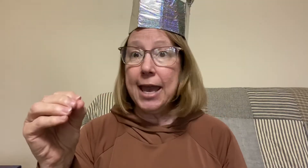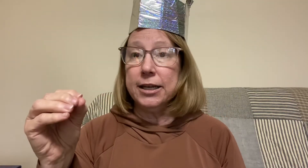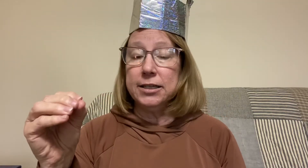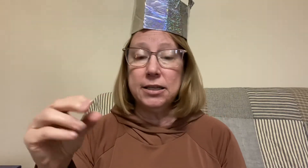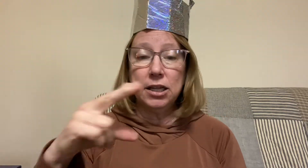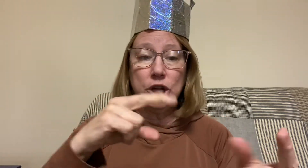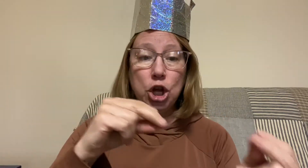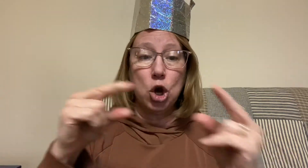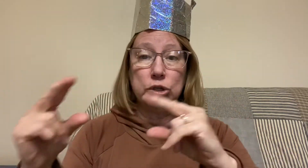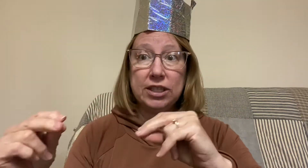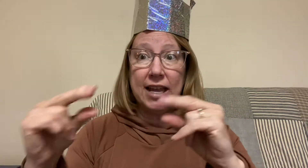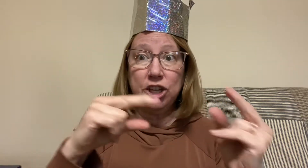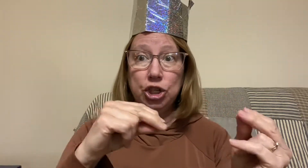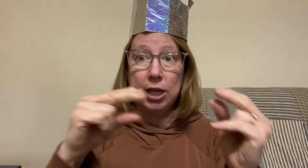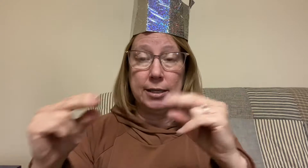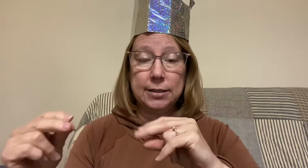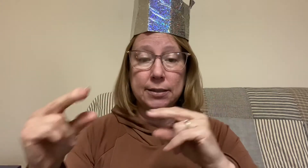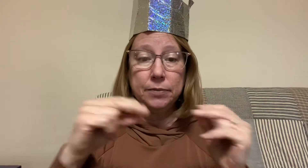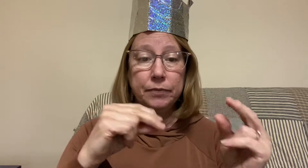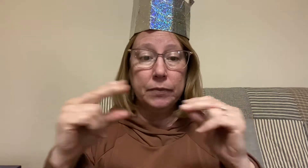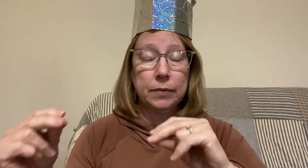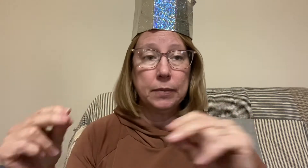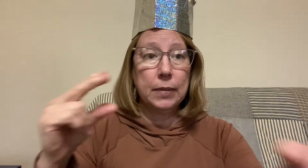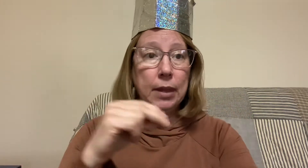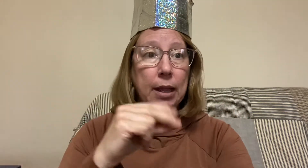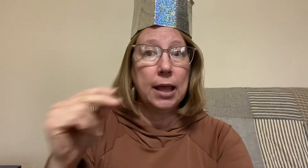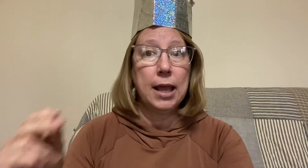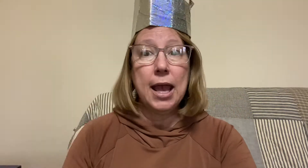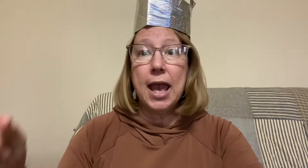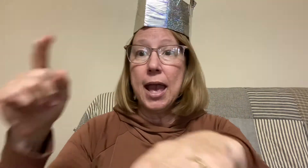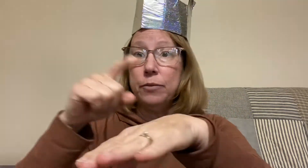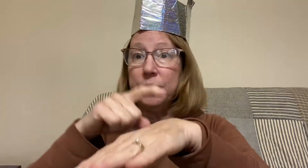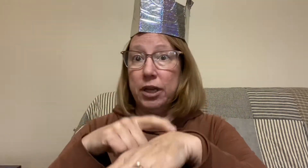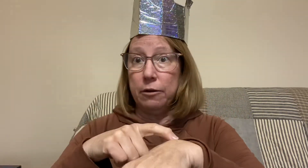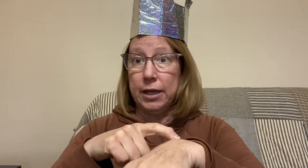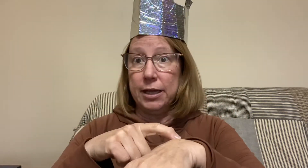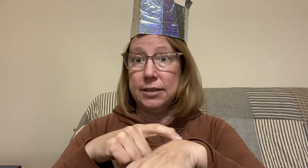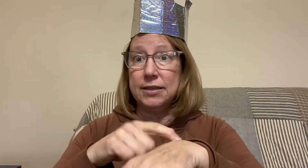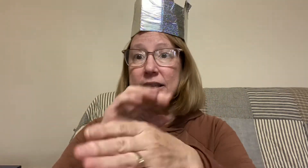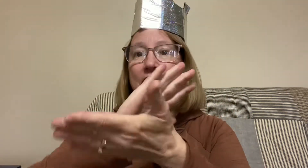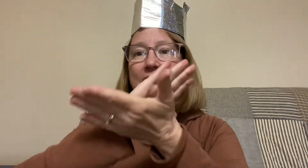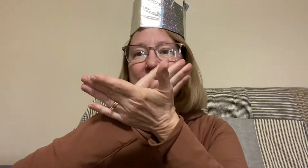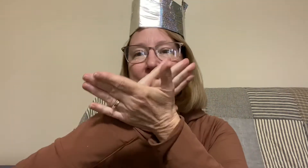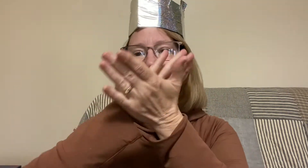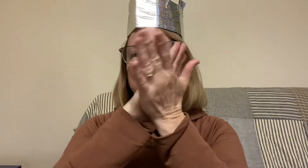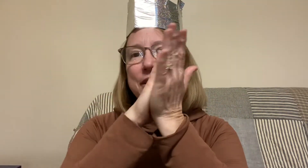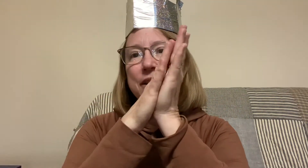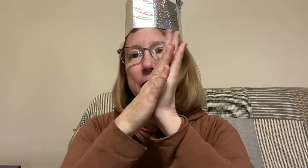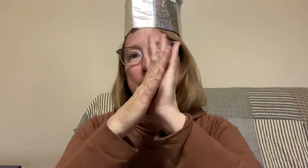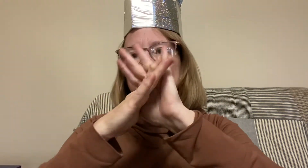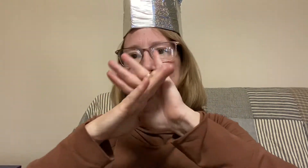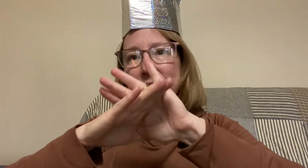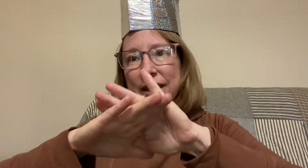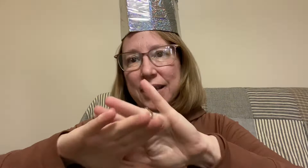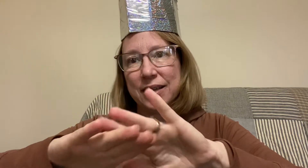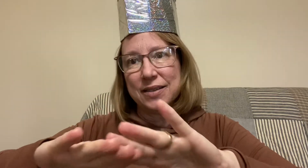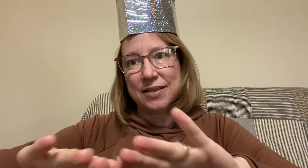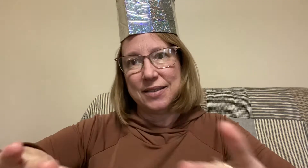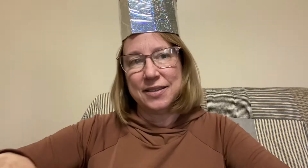and negotiations and periods of peace.